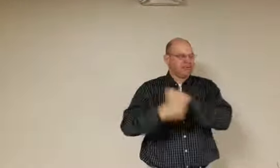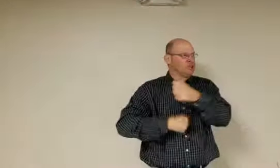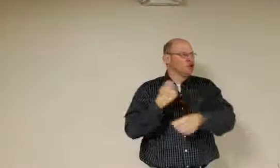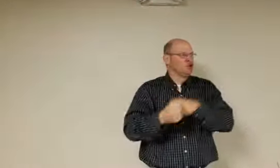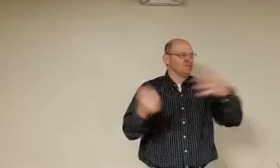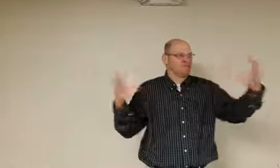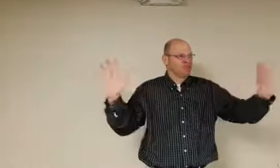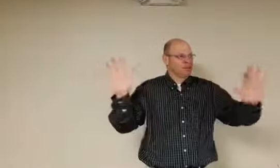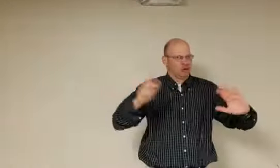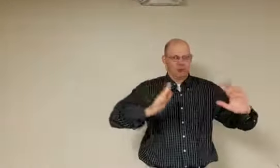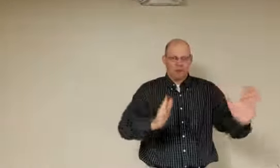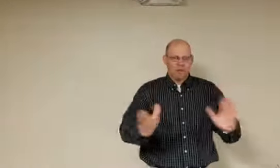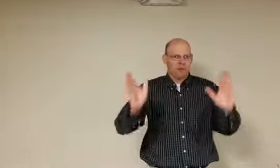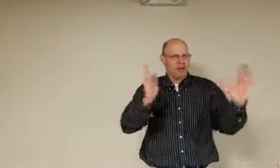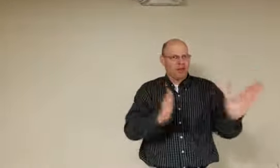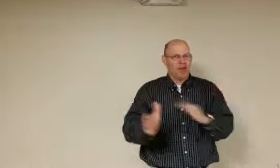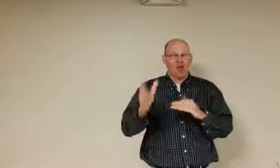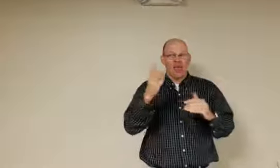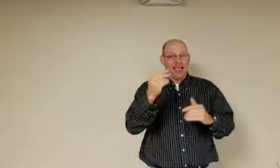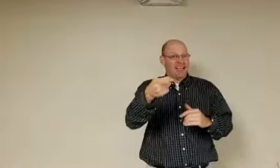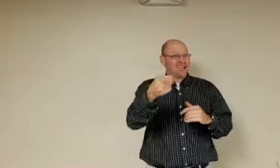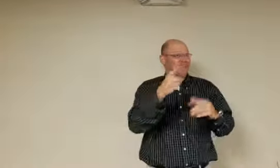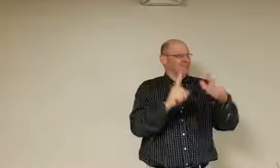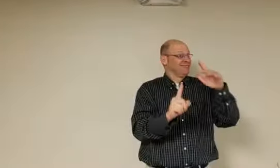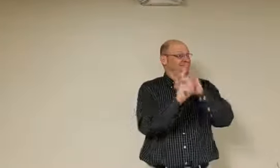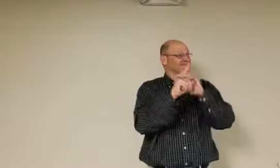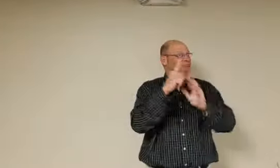already training. They've been doing it for a few years. They're preparing.